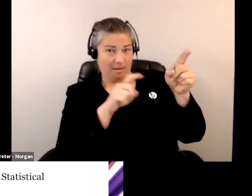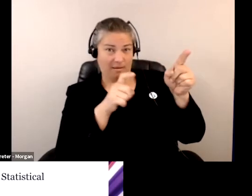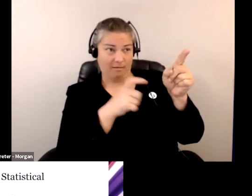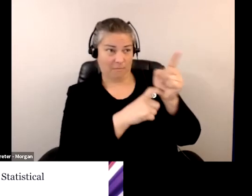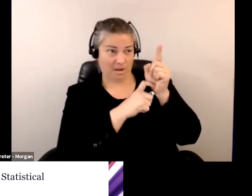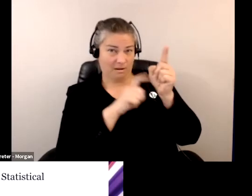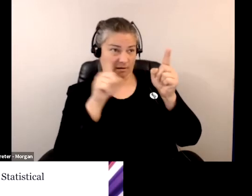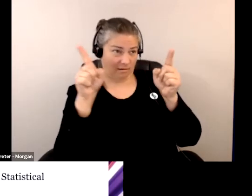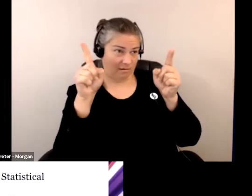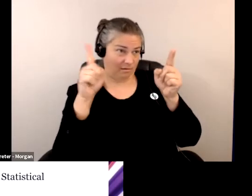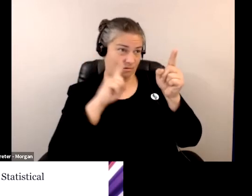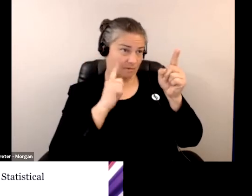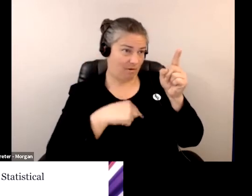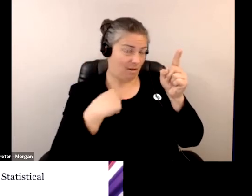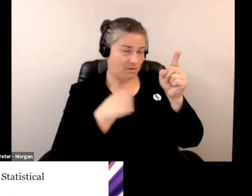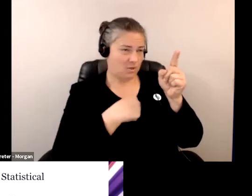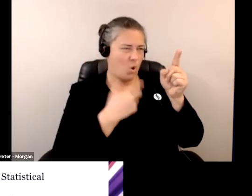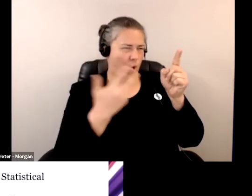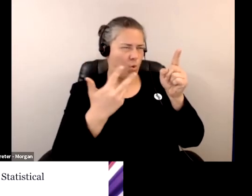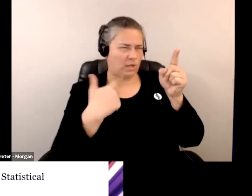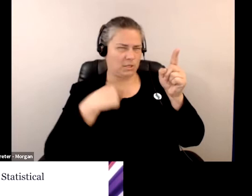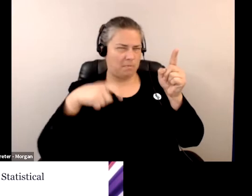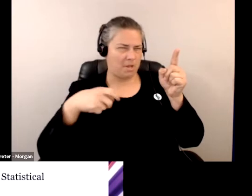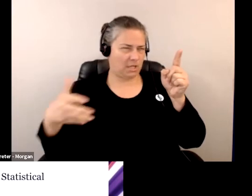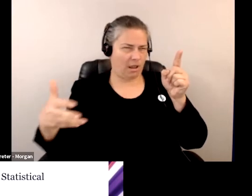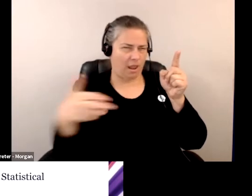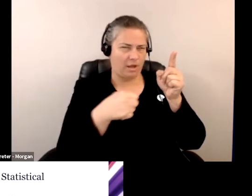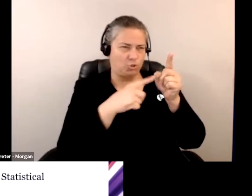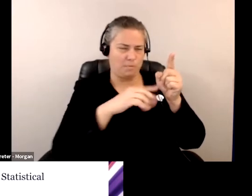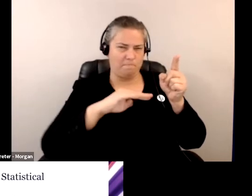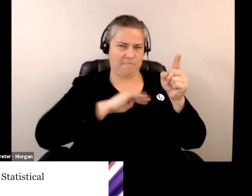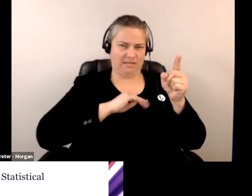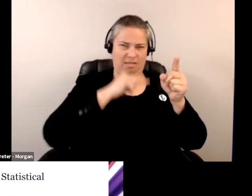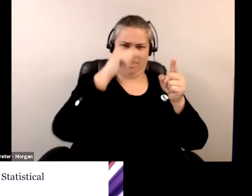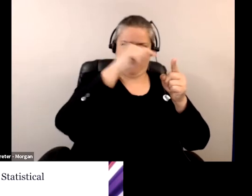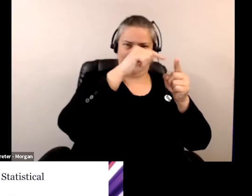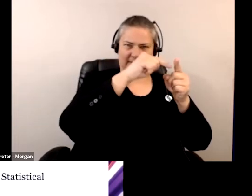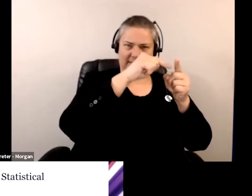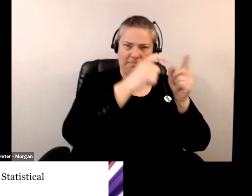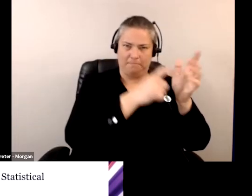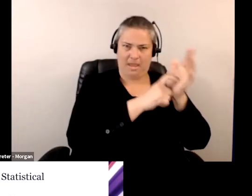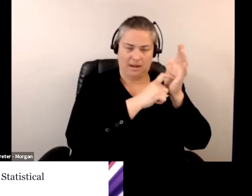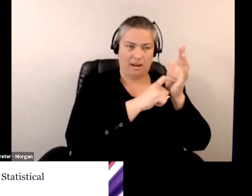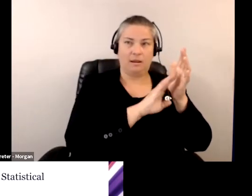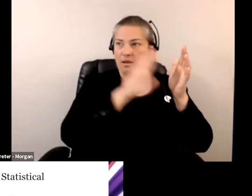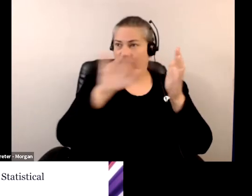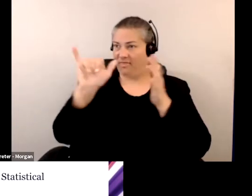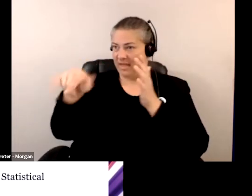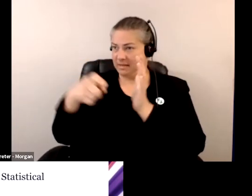thinking strategically about what data to collect to meet the mandate and to meet other policy